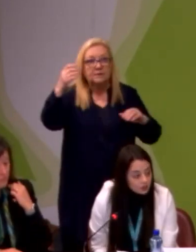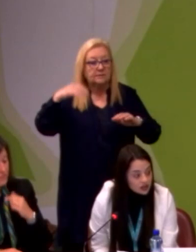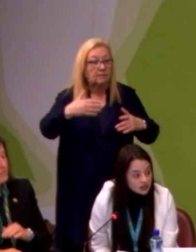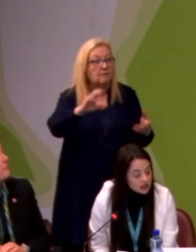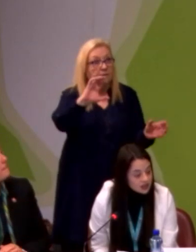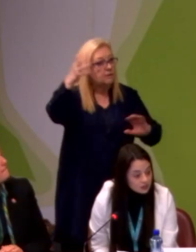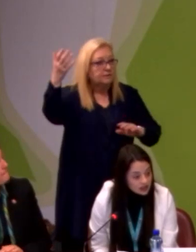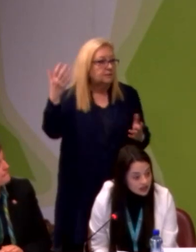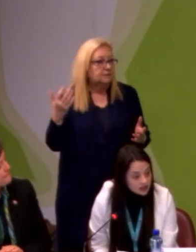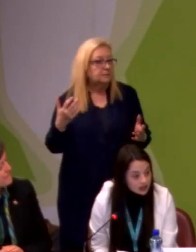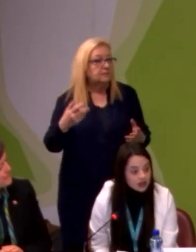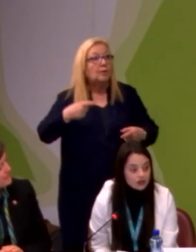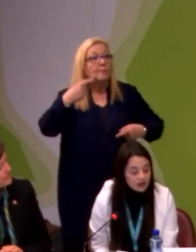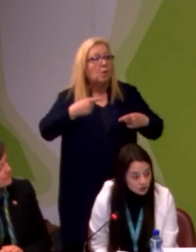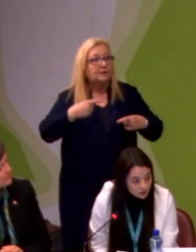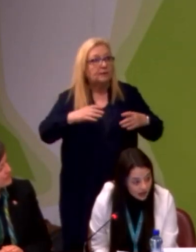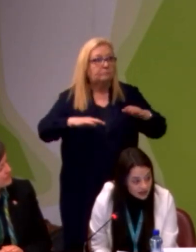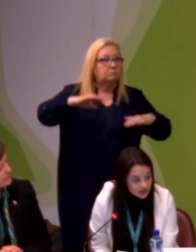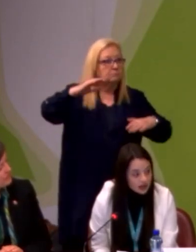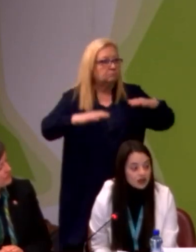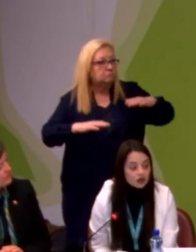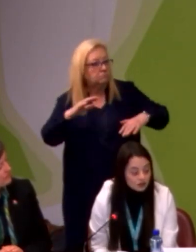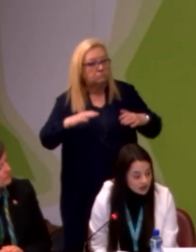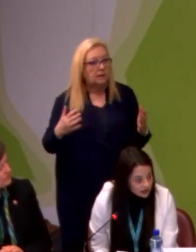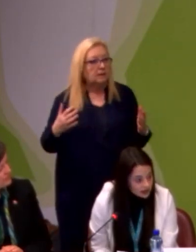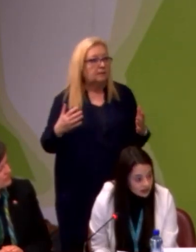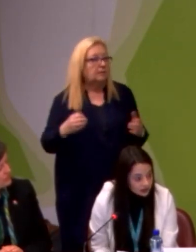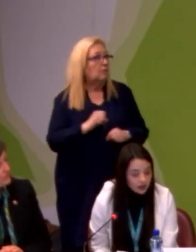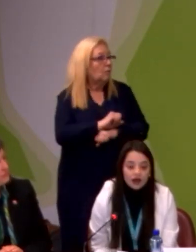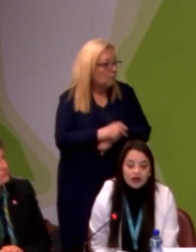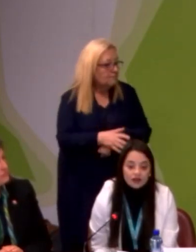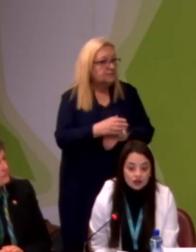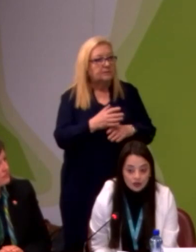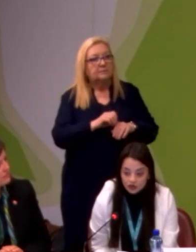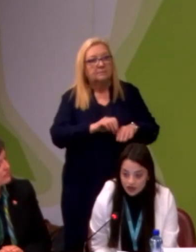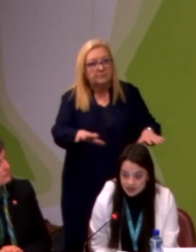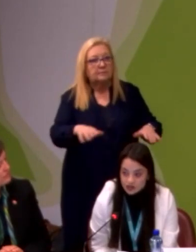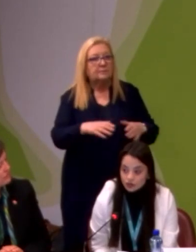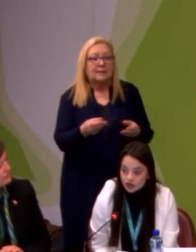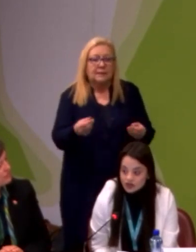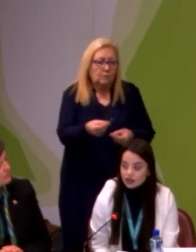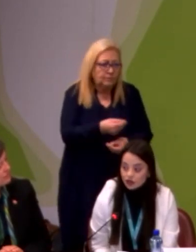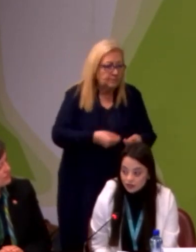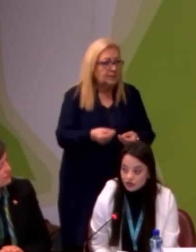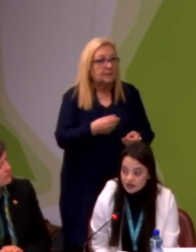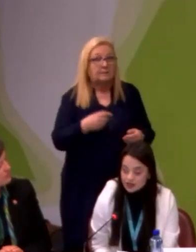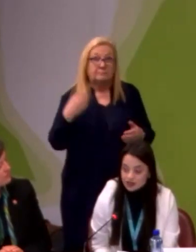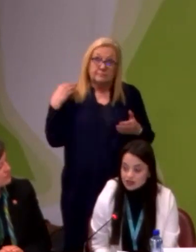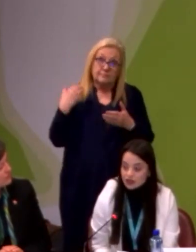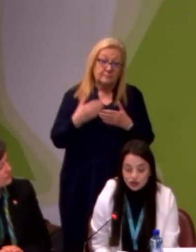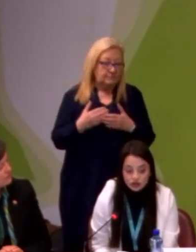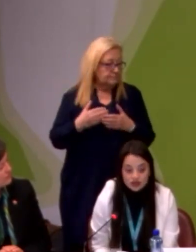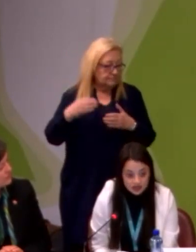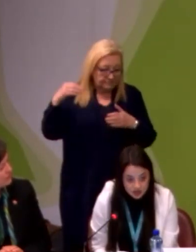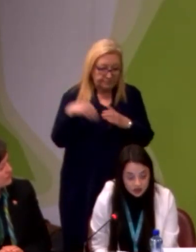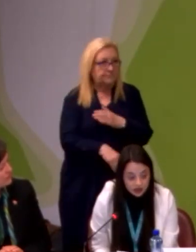Severe political instability, the Beirut blast, COVID-19, the economic crisis, the worst economic crisis